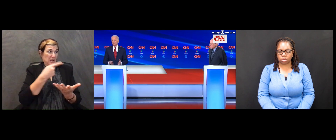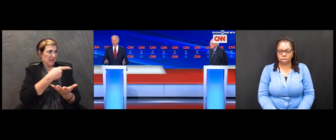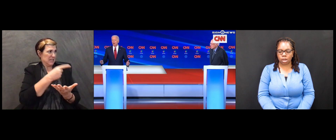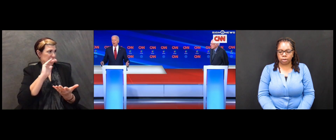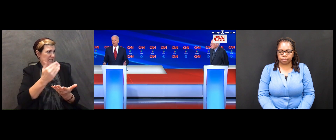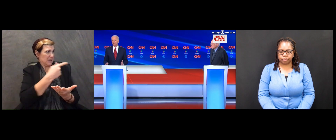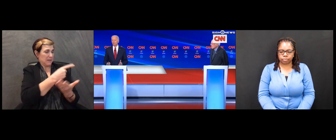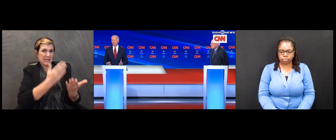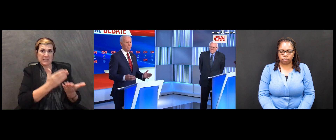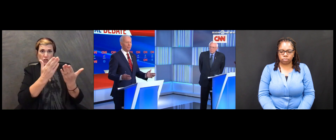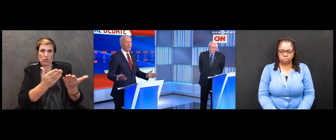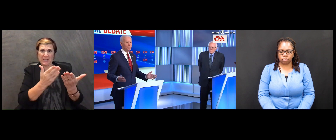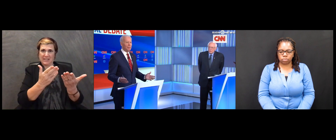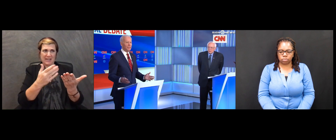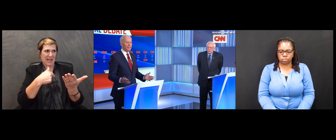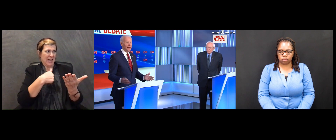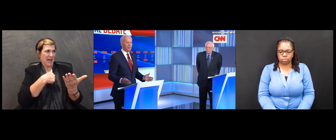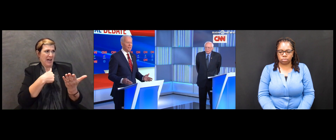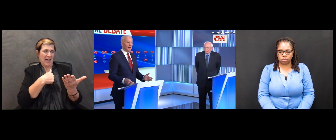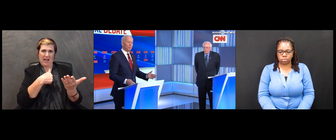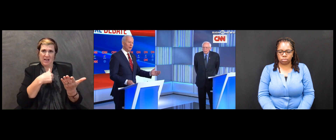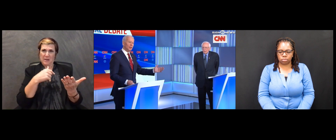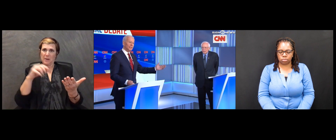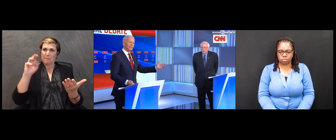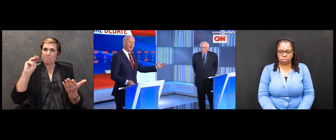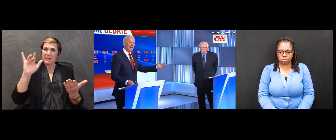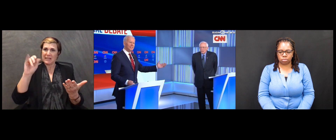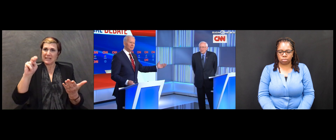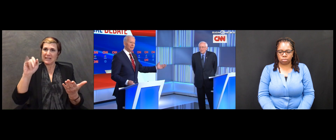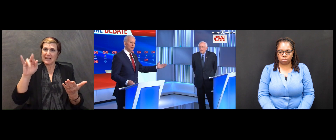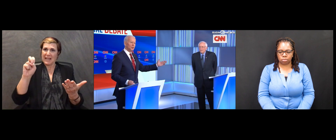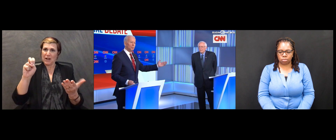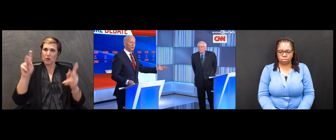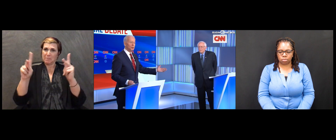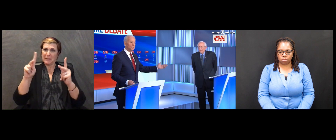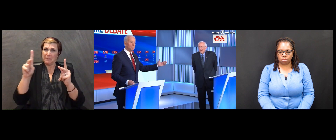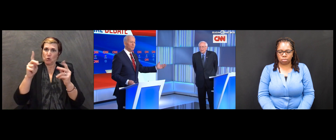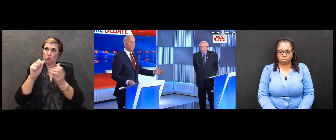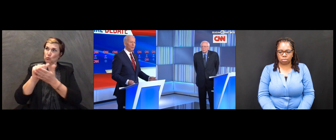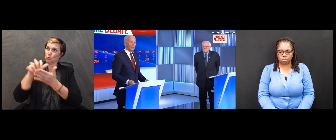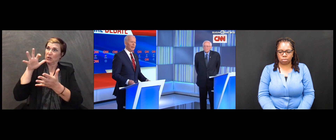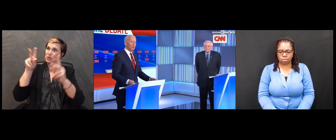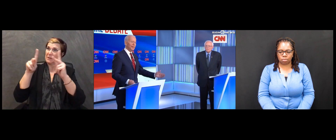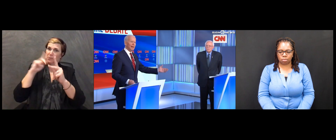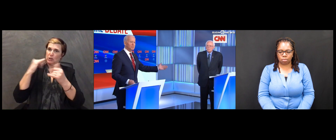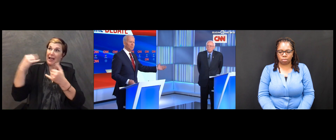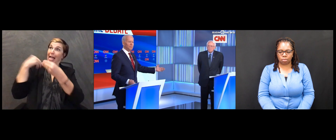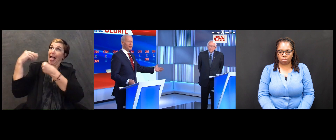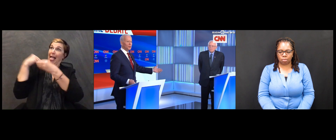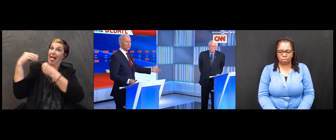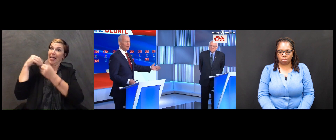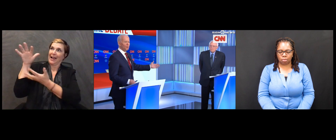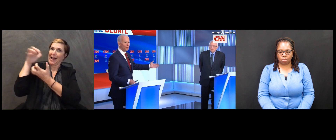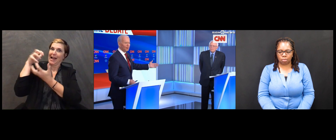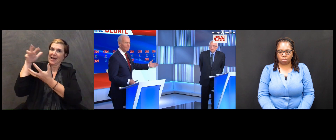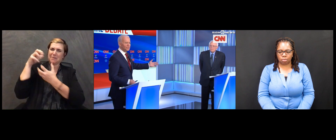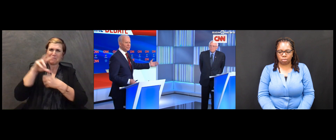is somehow I'm being funded by millionaires. Bernie, look, in the last Super Tuesday and before that, Bernie outspent